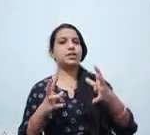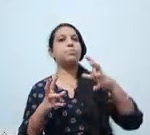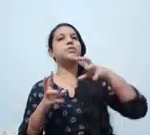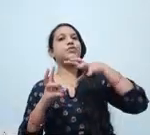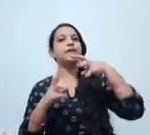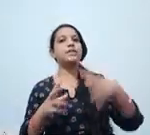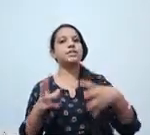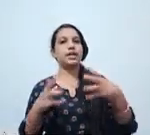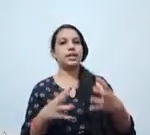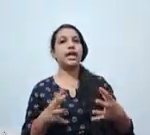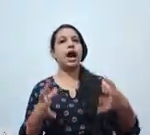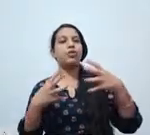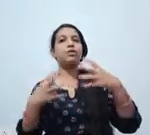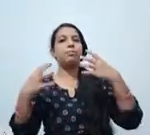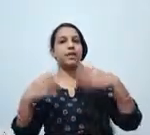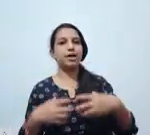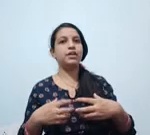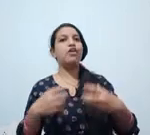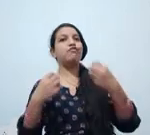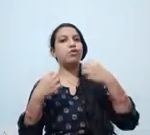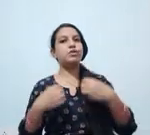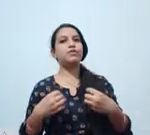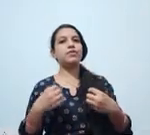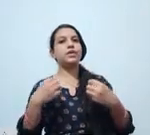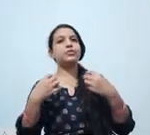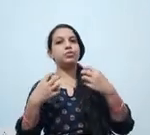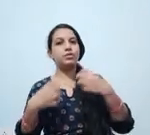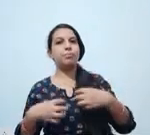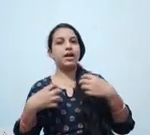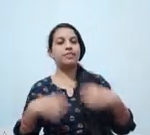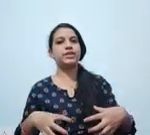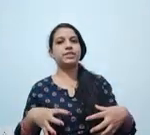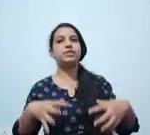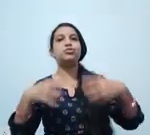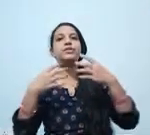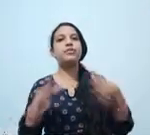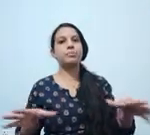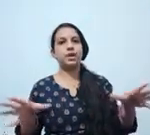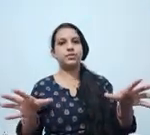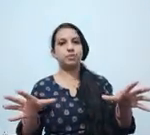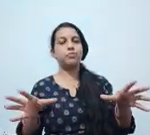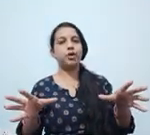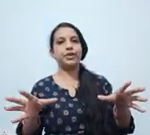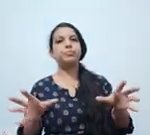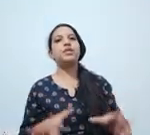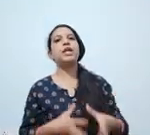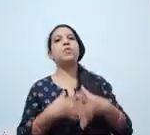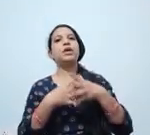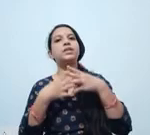system, we will study how the blood flows through the blood vessels to different parts of the body. Now, what are the